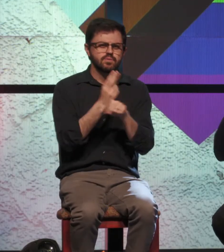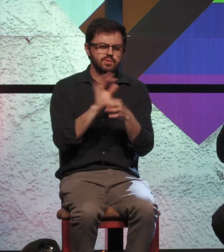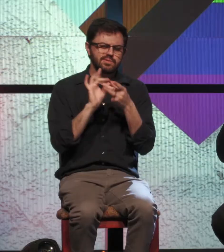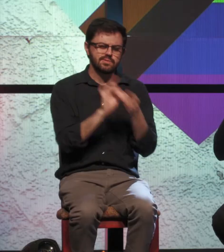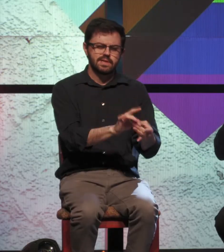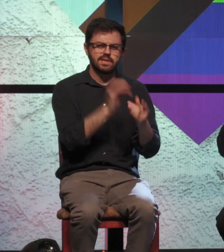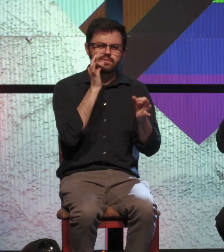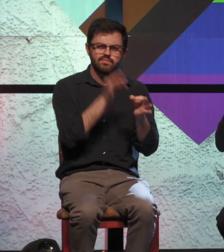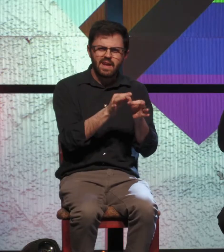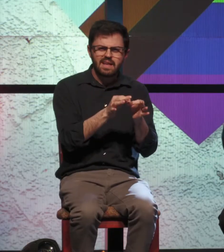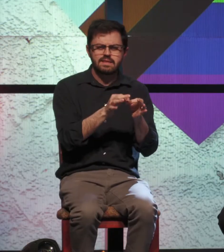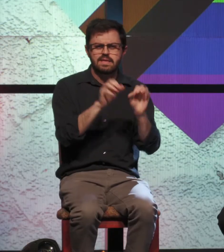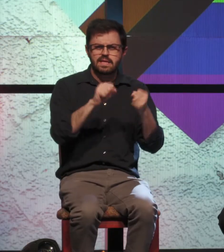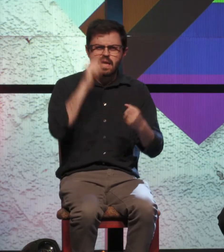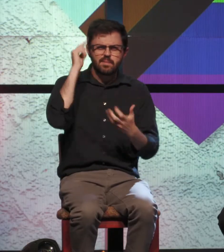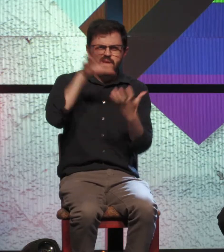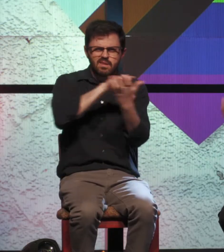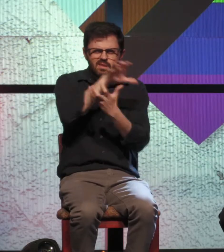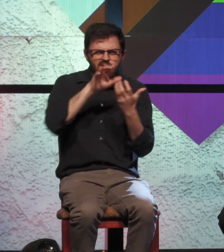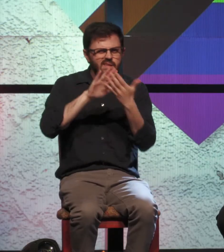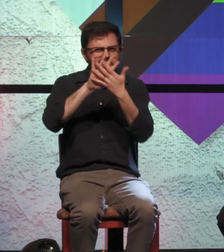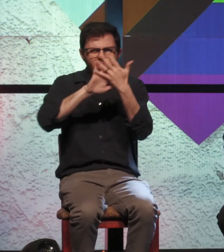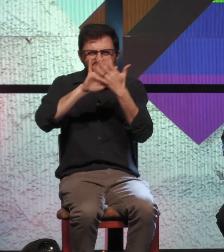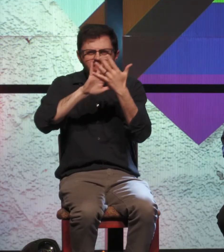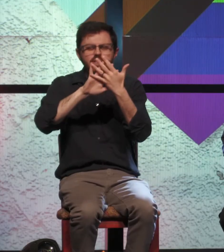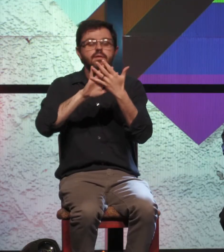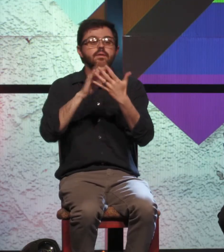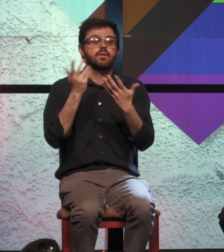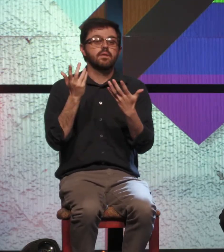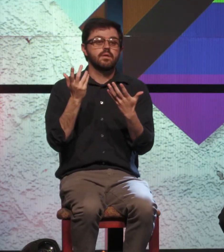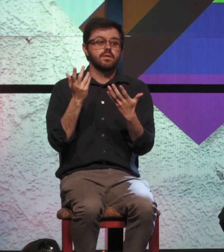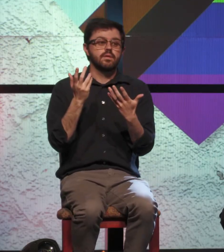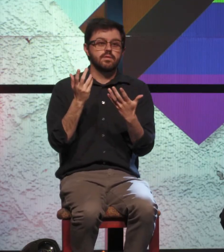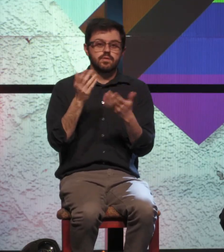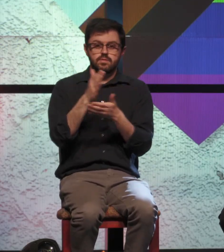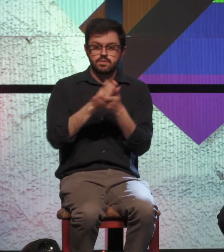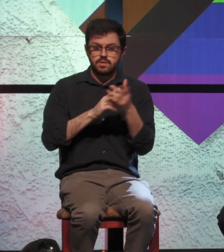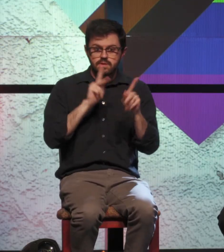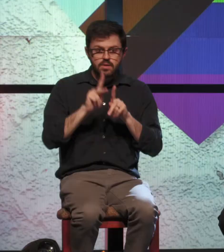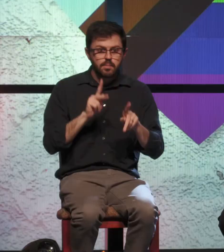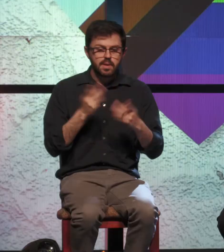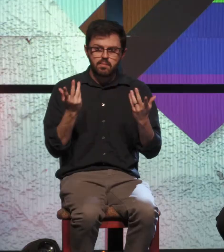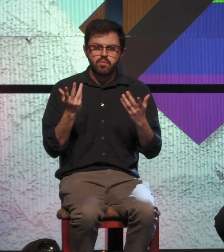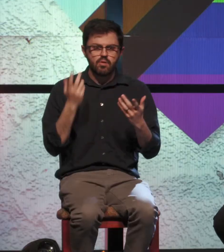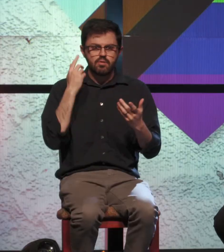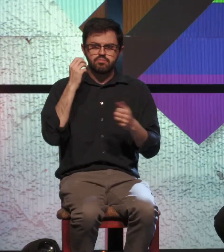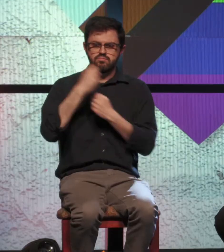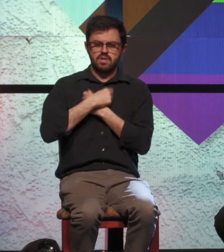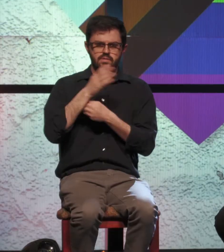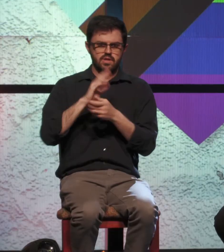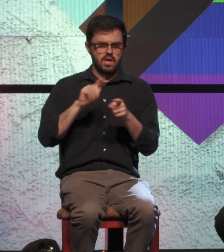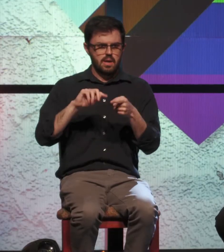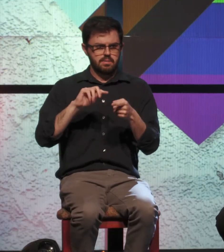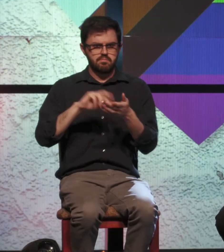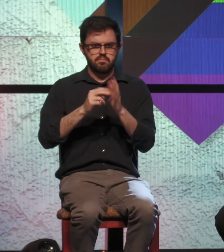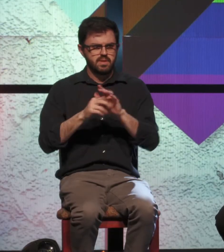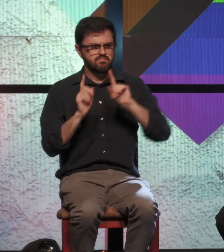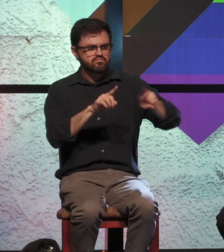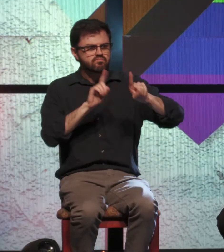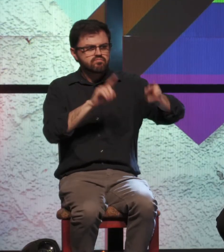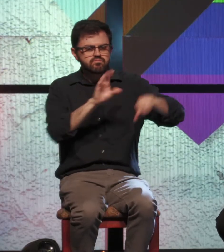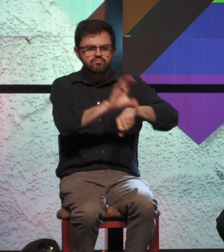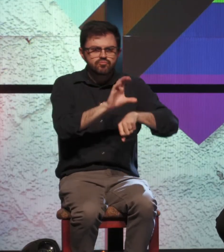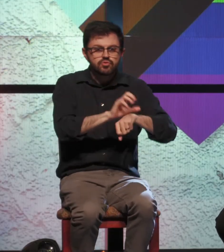and cloudy. And you go, well, what does that mean? So for some people, like we said, it's being active in a church. Or for some people, it means obeying what they